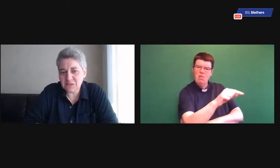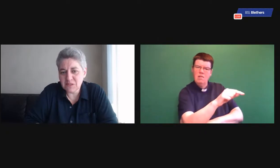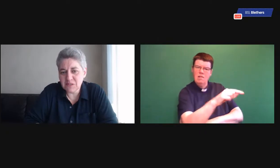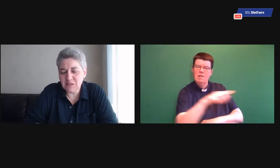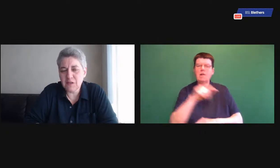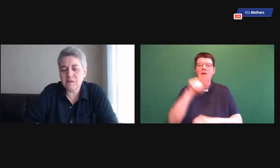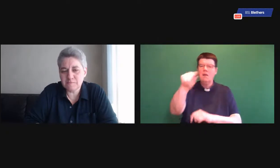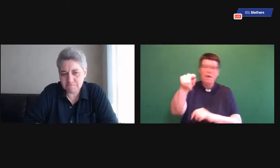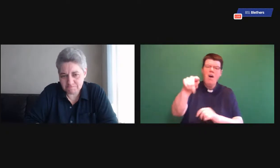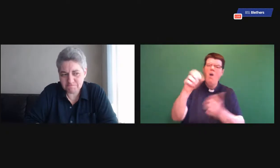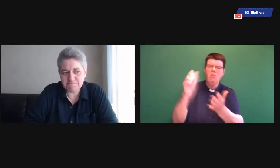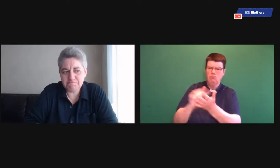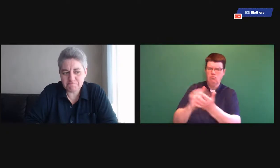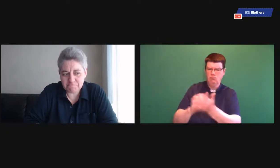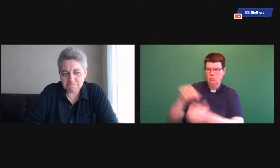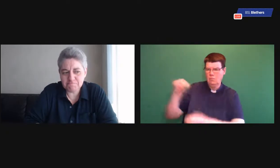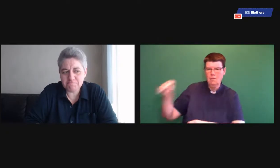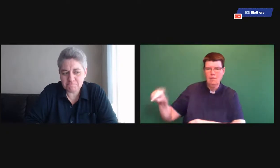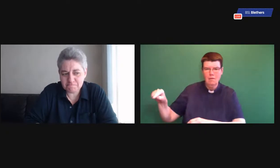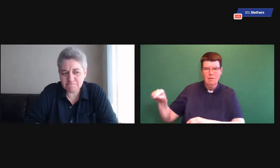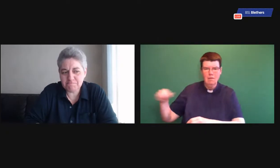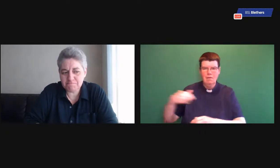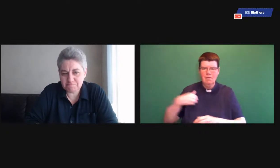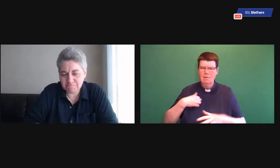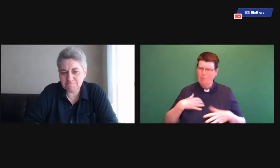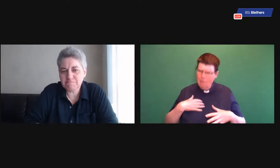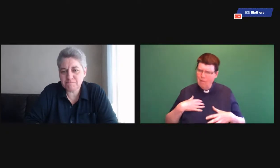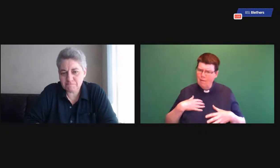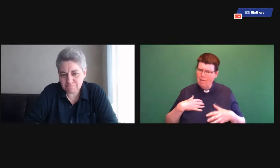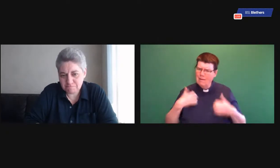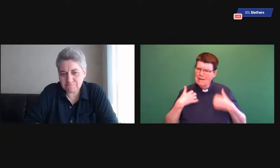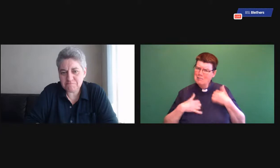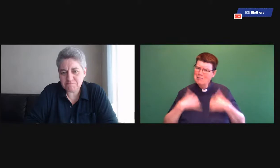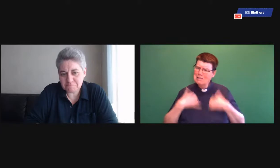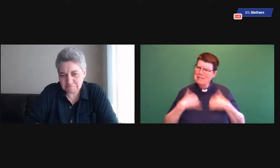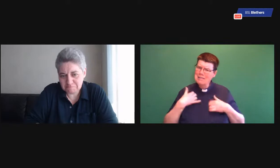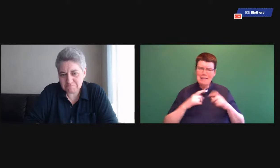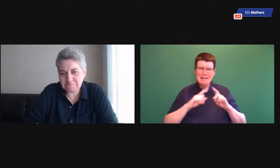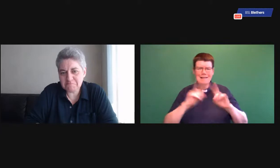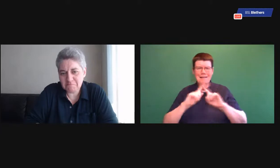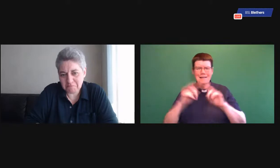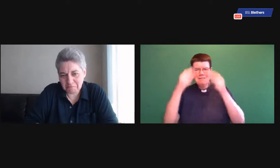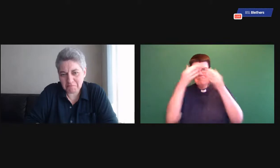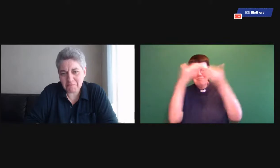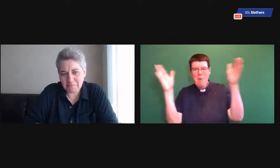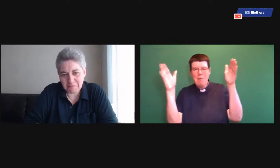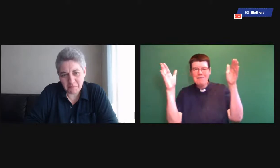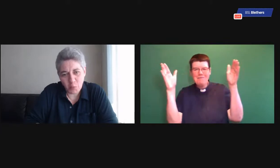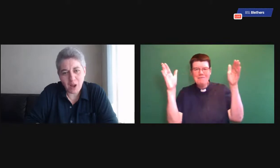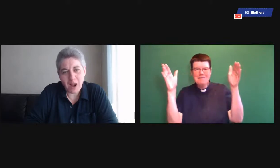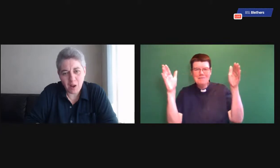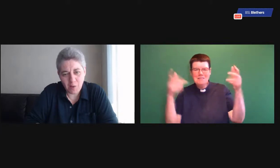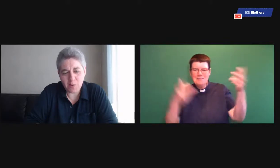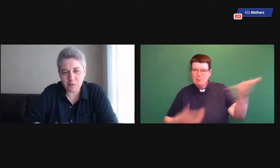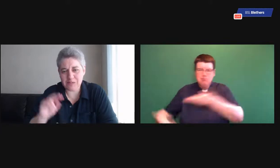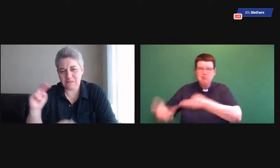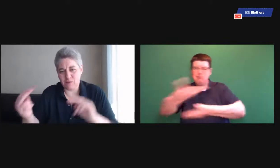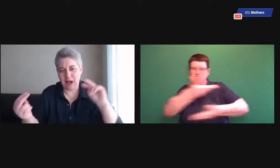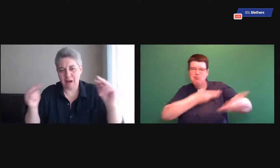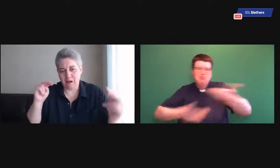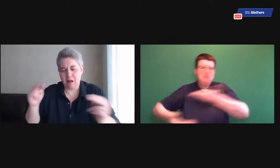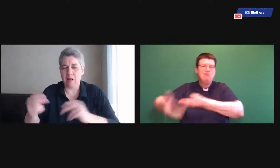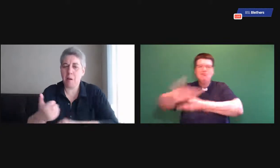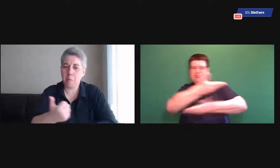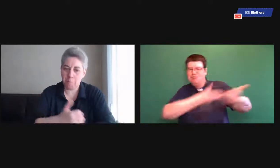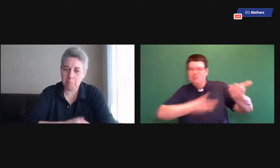everybody together and all chatting in a more relaxed way. So people have their own preferences, and I found that was quite interesting, and it could